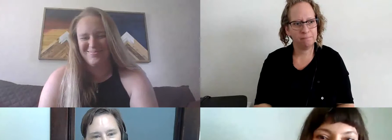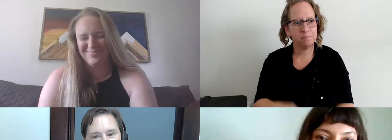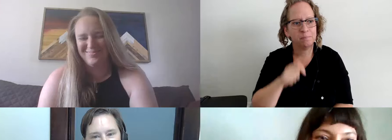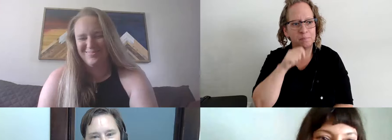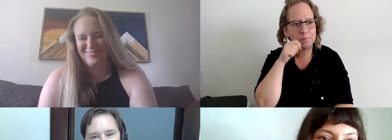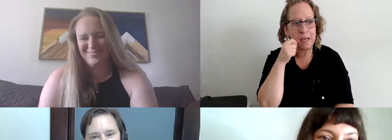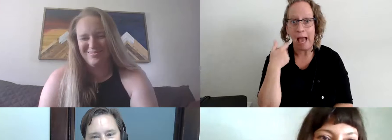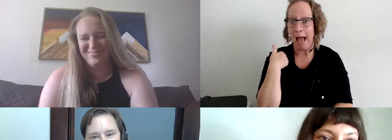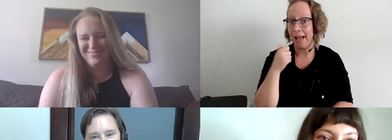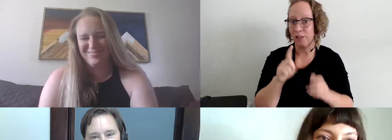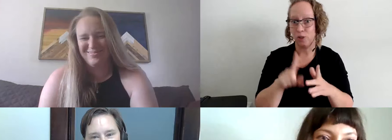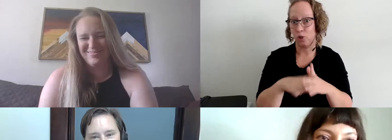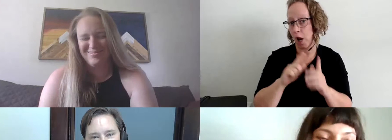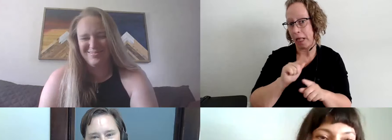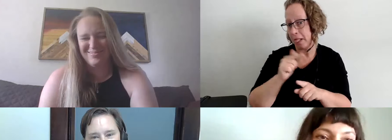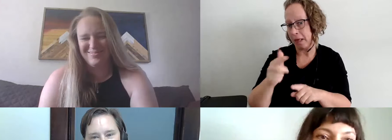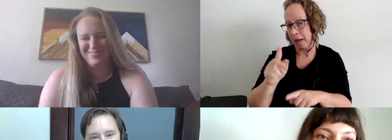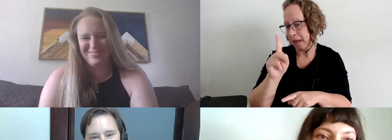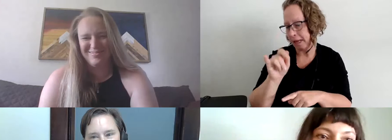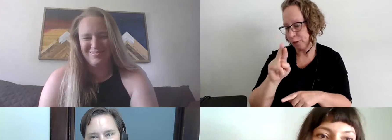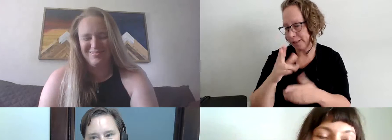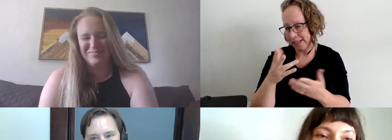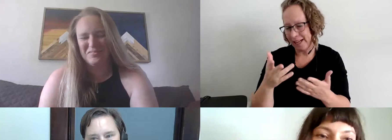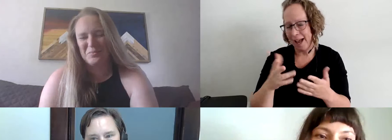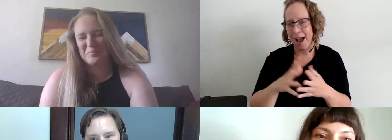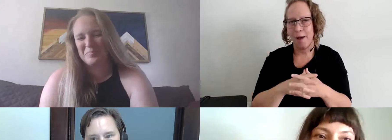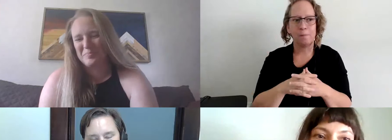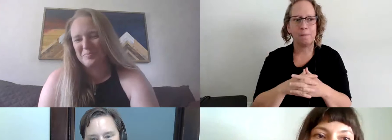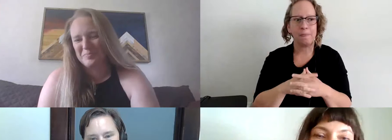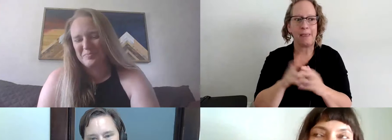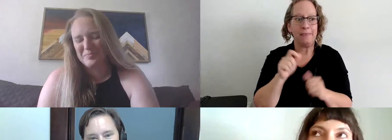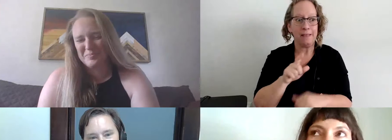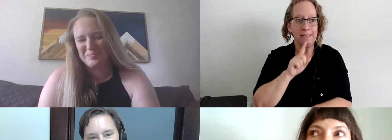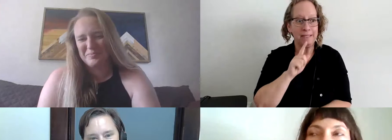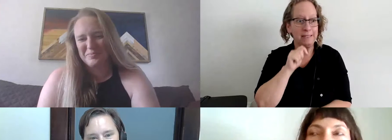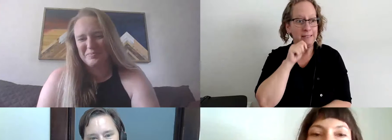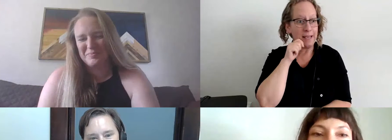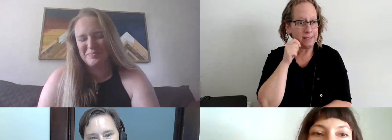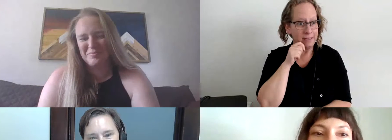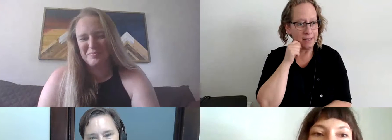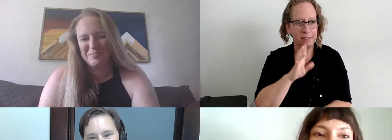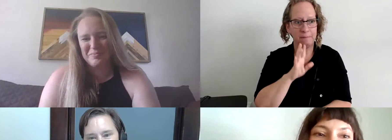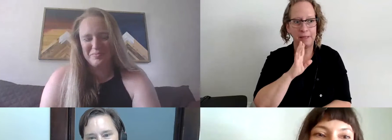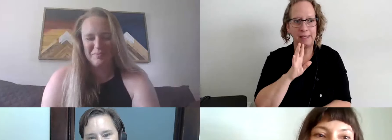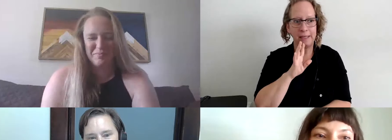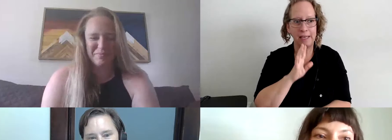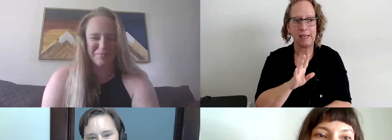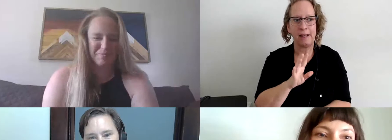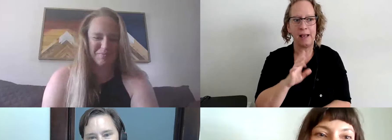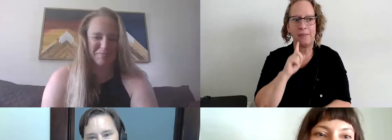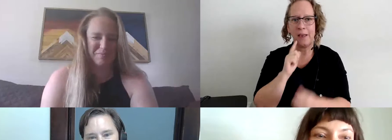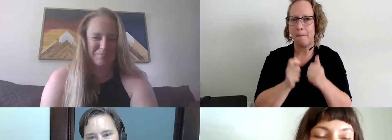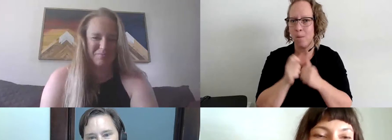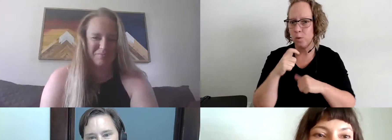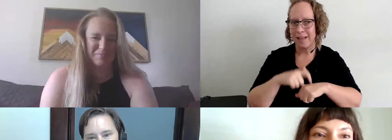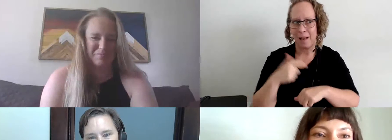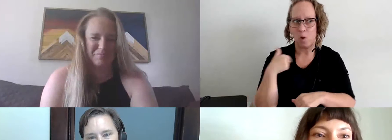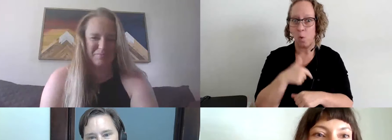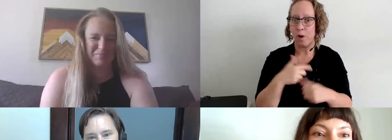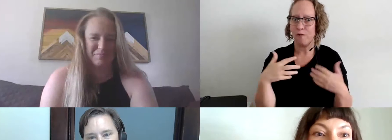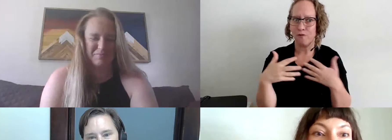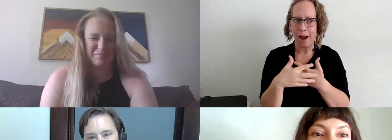I can start and then Kirsten, you can jump in. This is Tatiana. So I think most of the time we are afraid